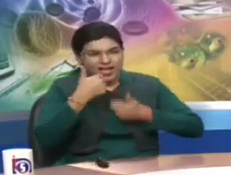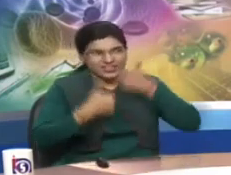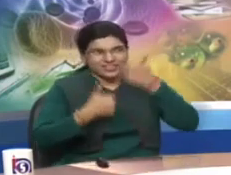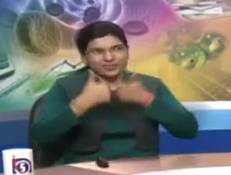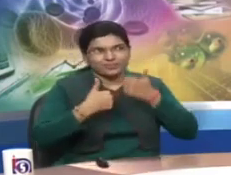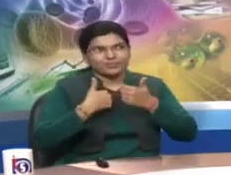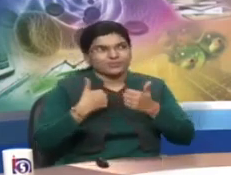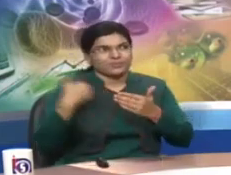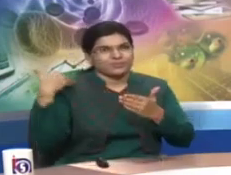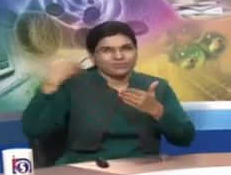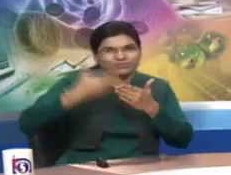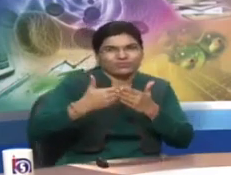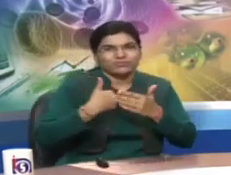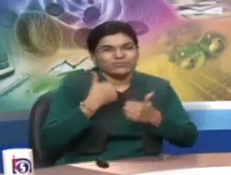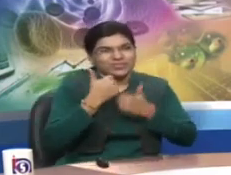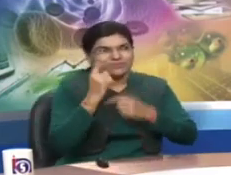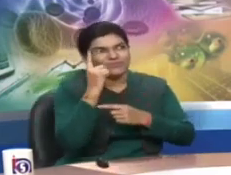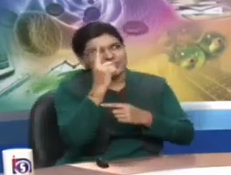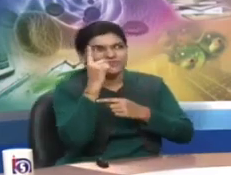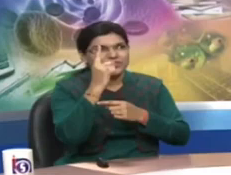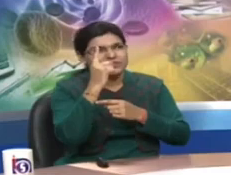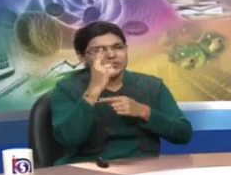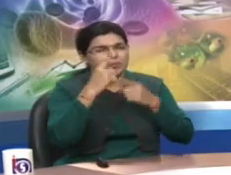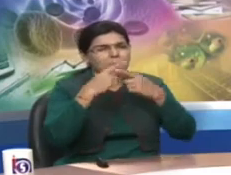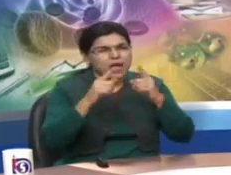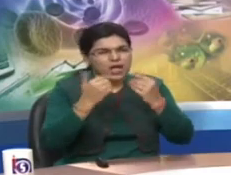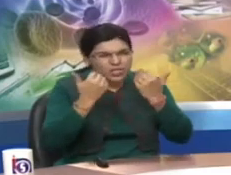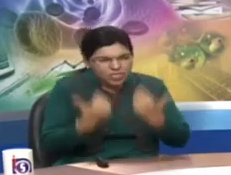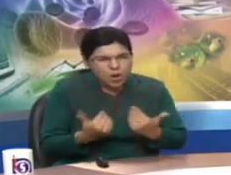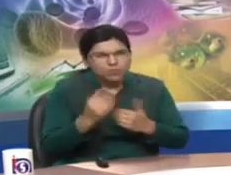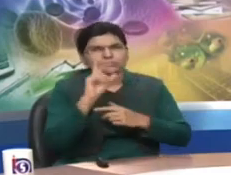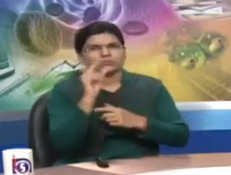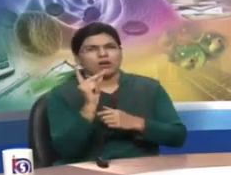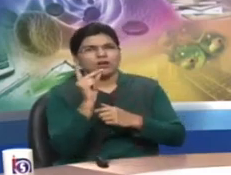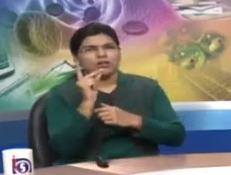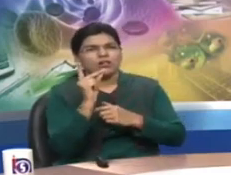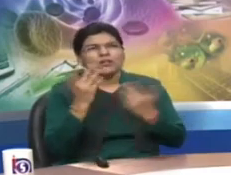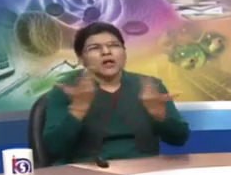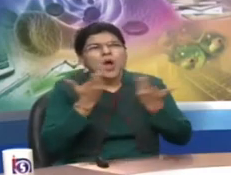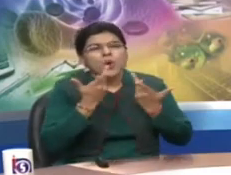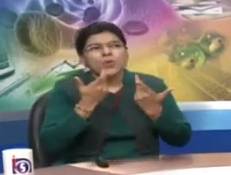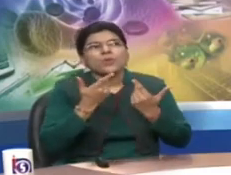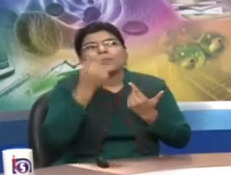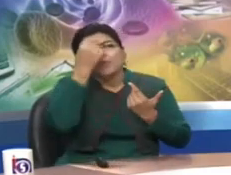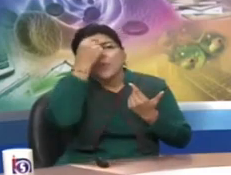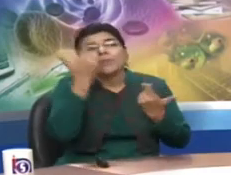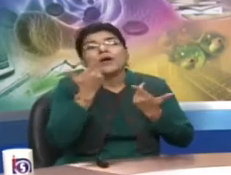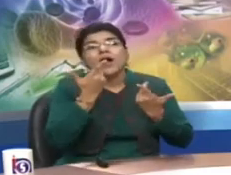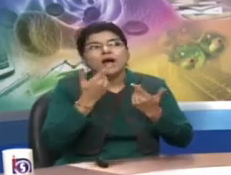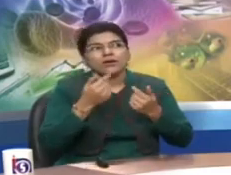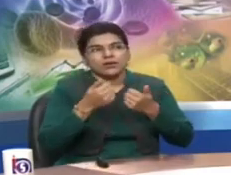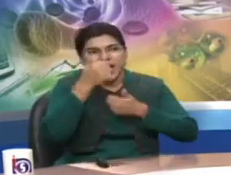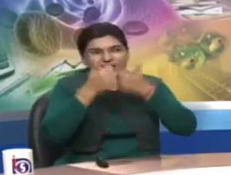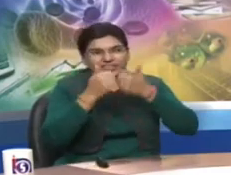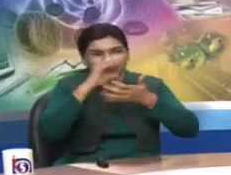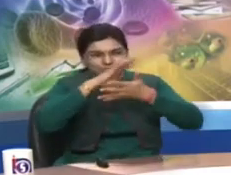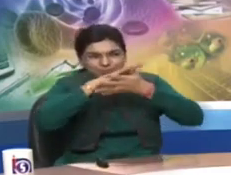Anyway, Papa, do you know where I lost the quarter mark that brought about my fall?